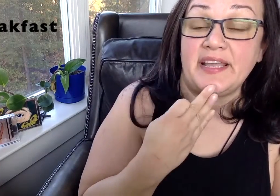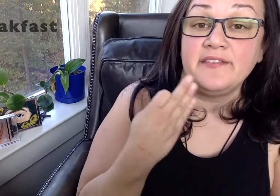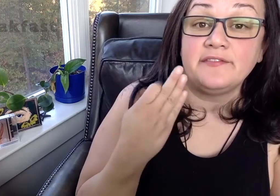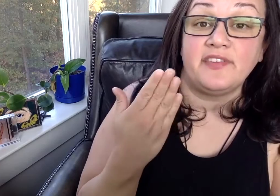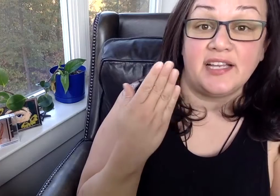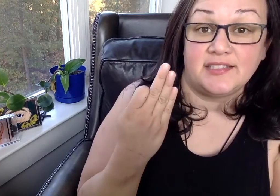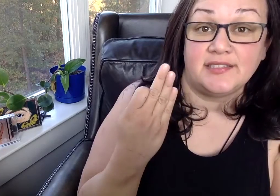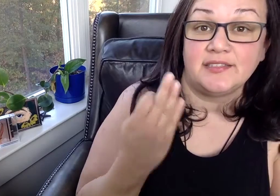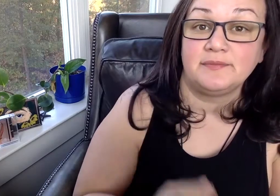Prefas.